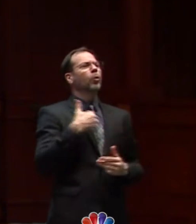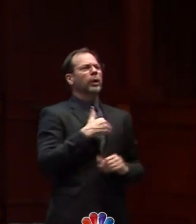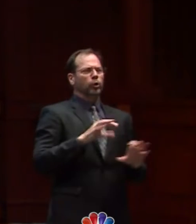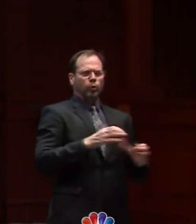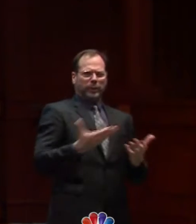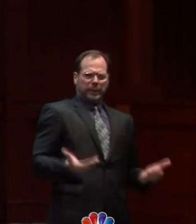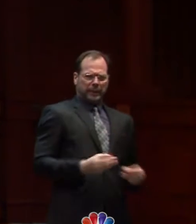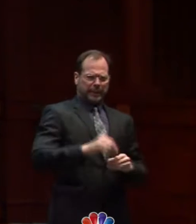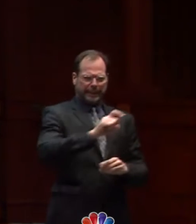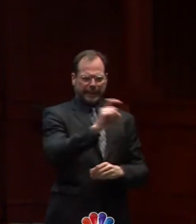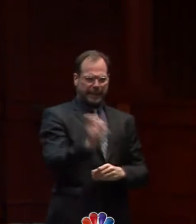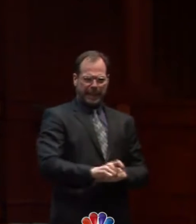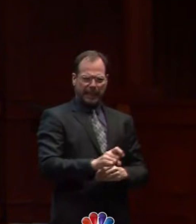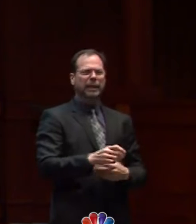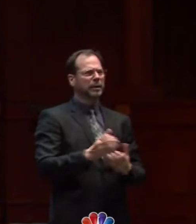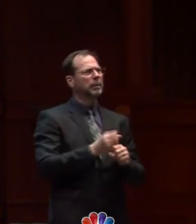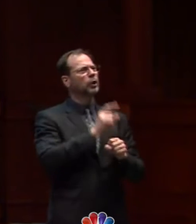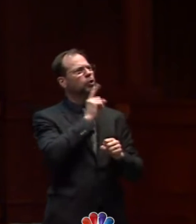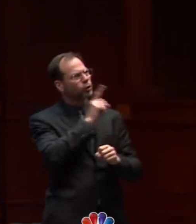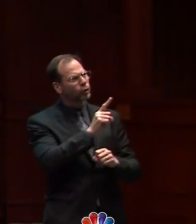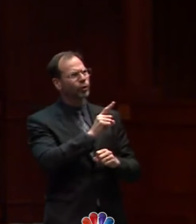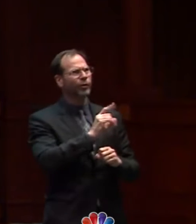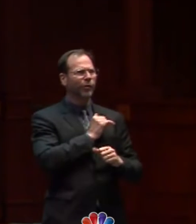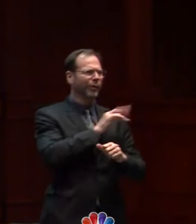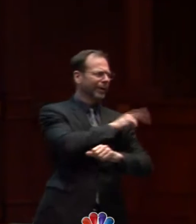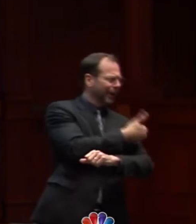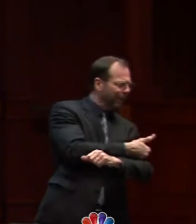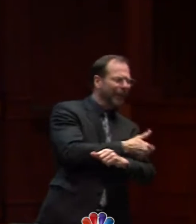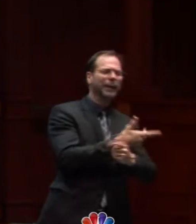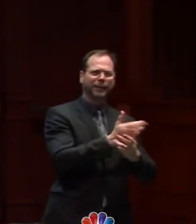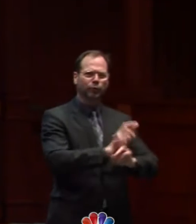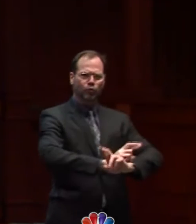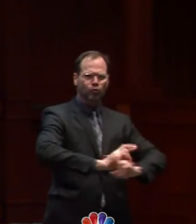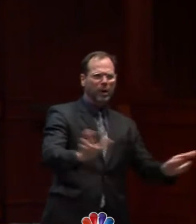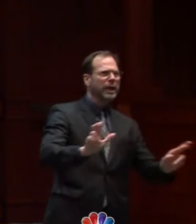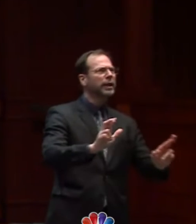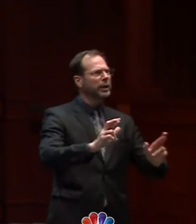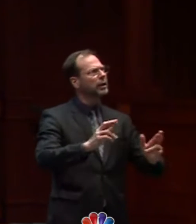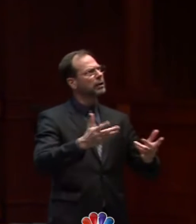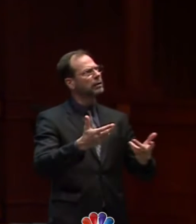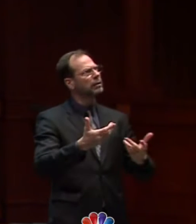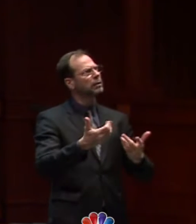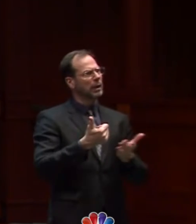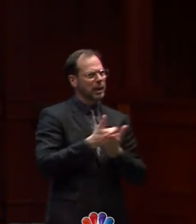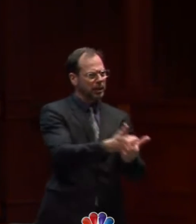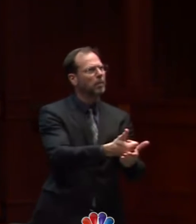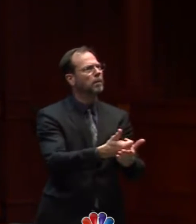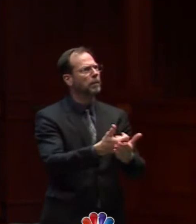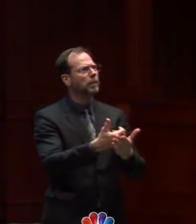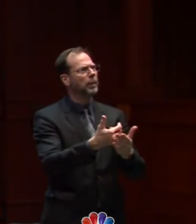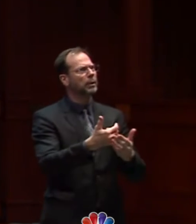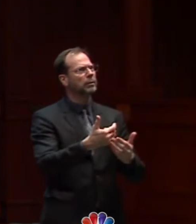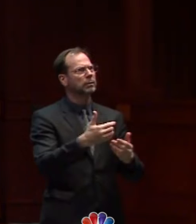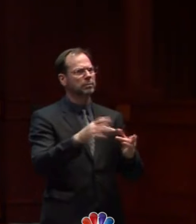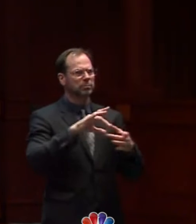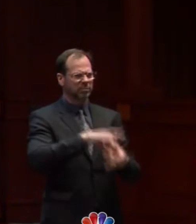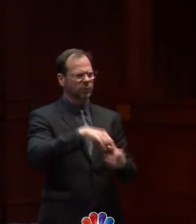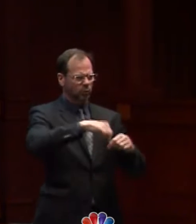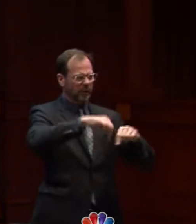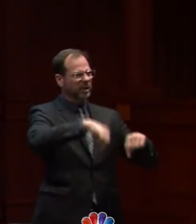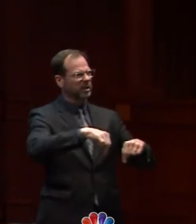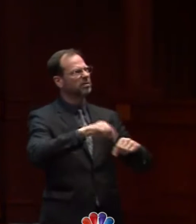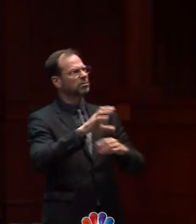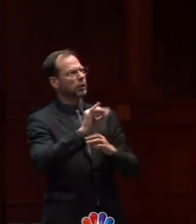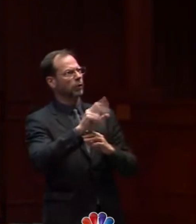Texas to ensure that we have the hospital capacity available to respond to COVID-19. So on